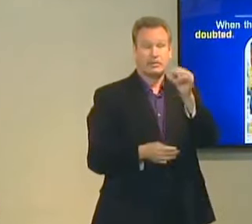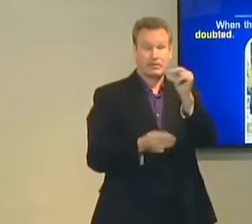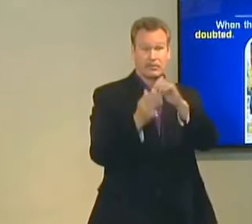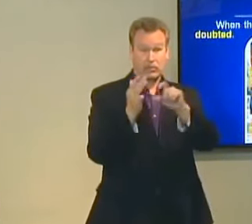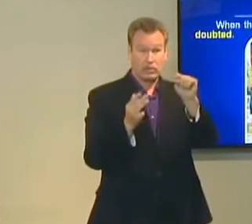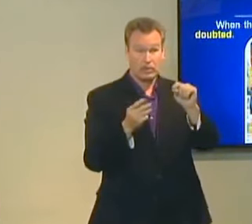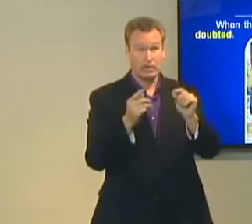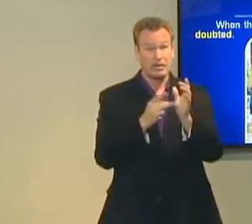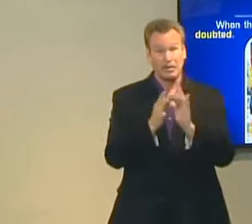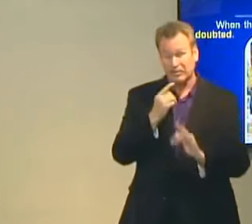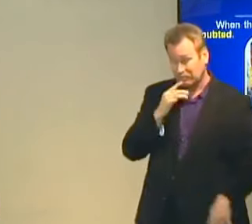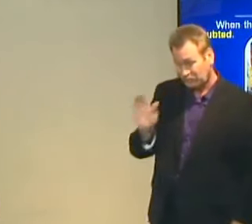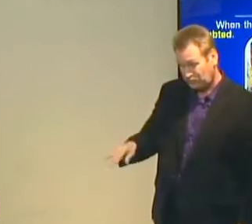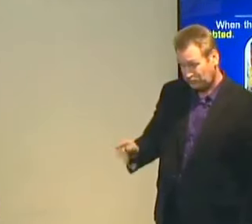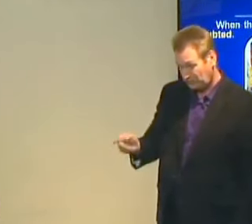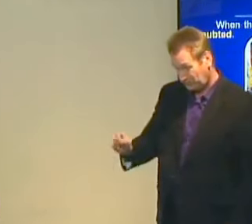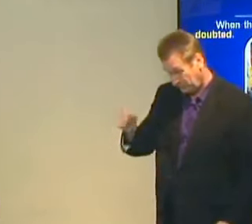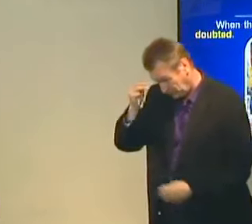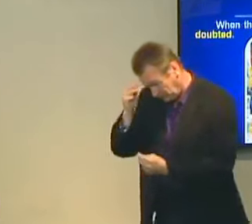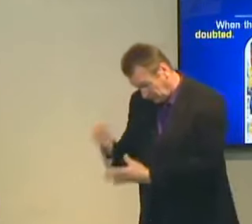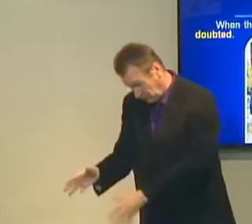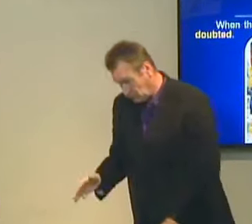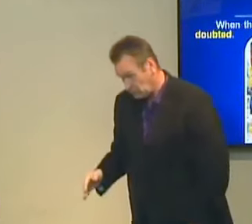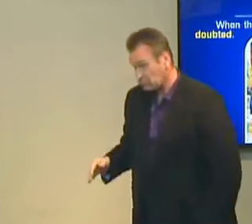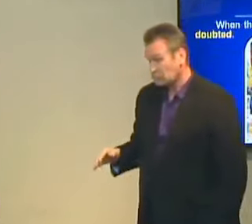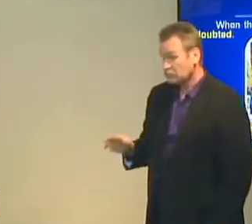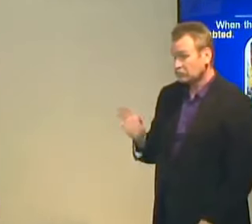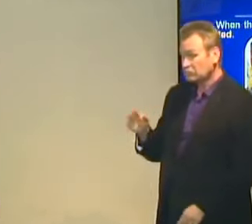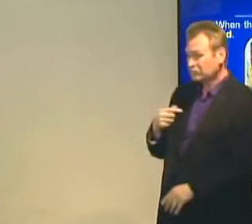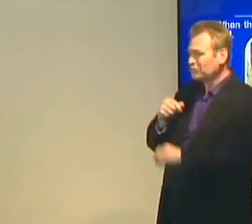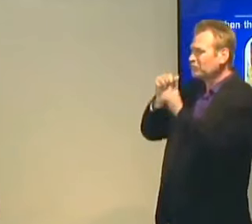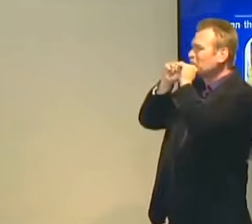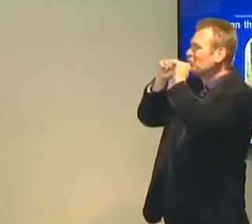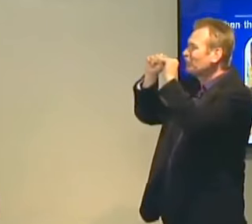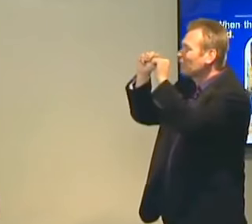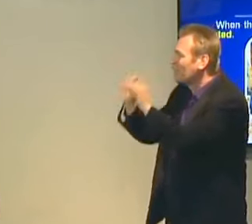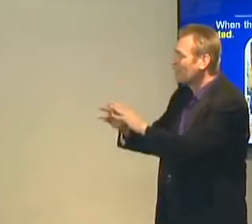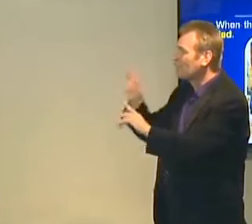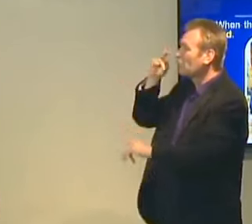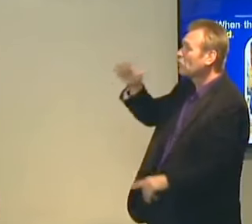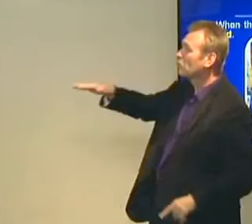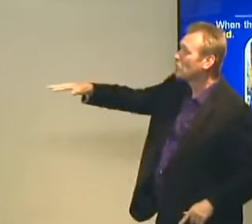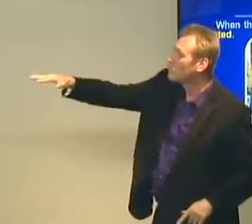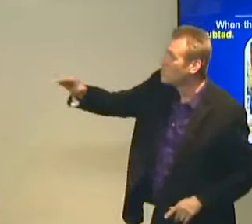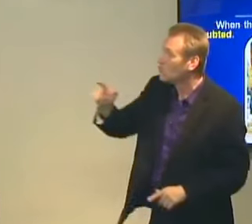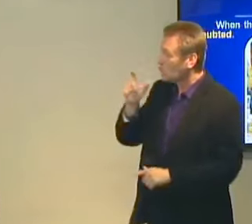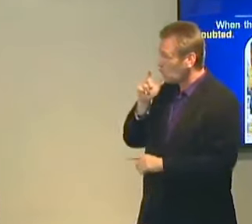Jesus. But he believed that he was his Lord. saw And he in John 20 it says. Blessed are those people.